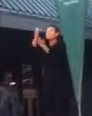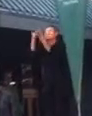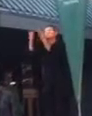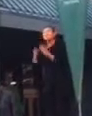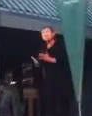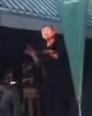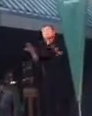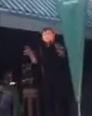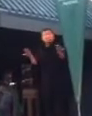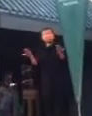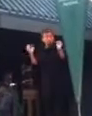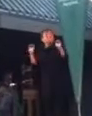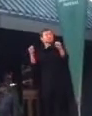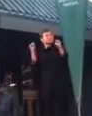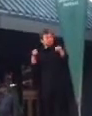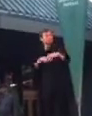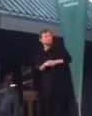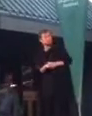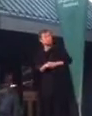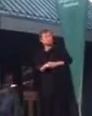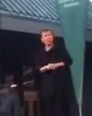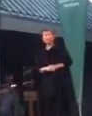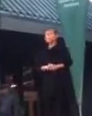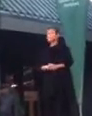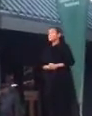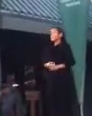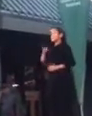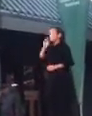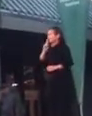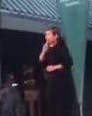You might become an artist. That's possible.